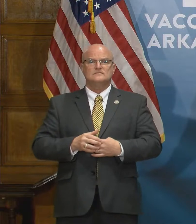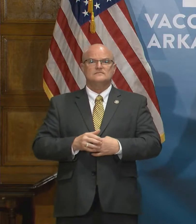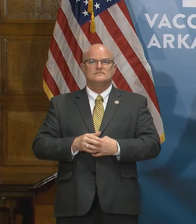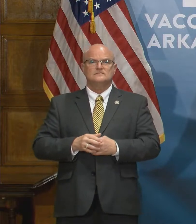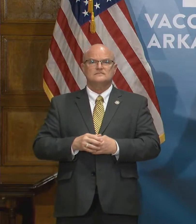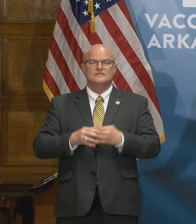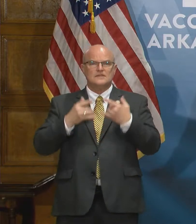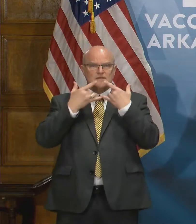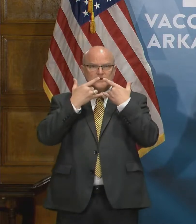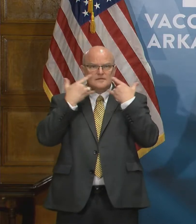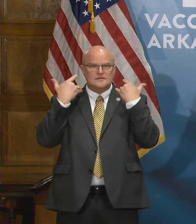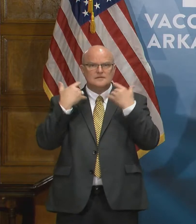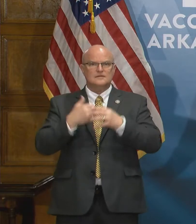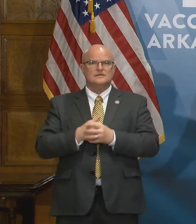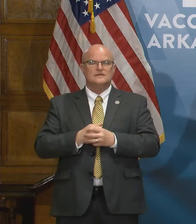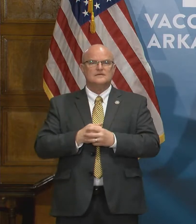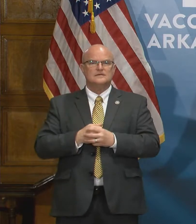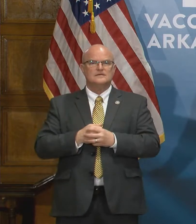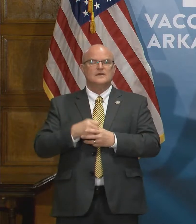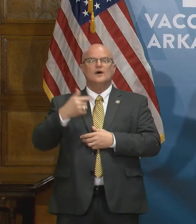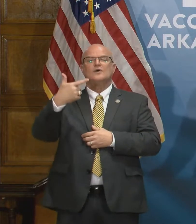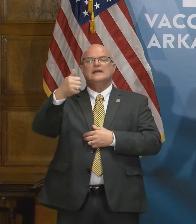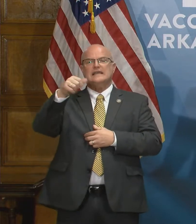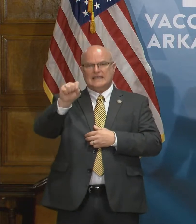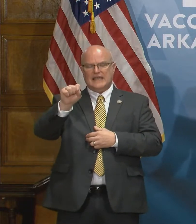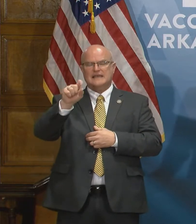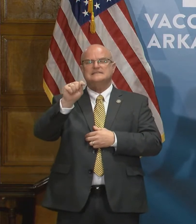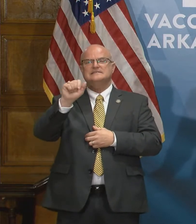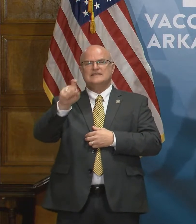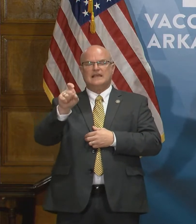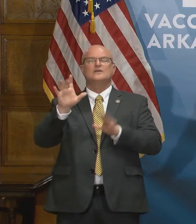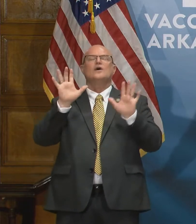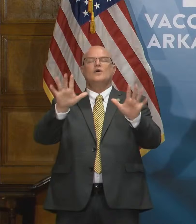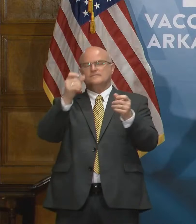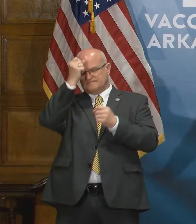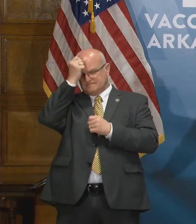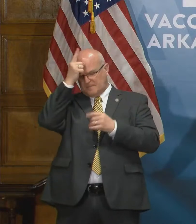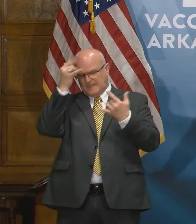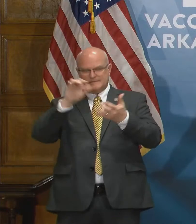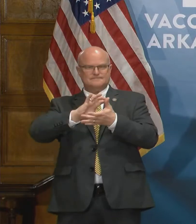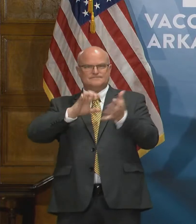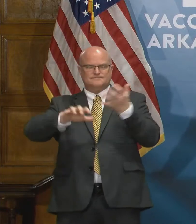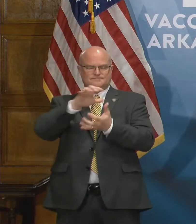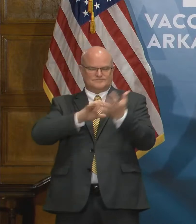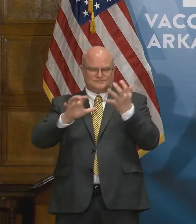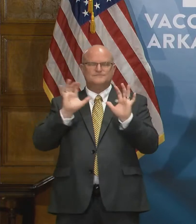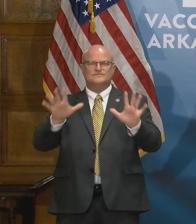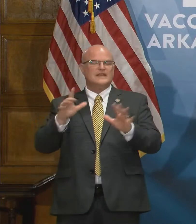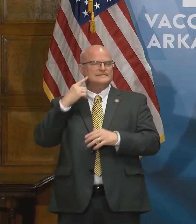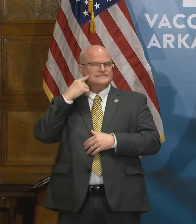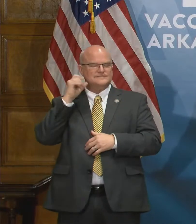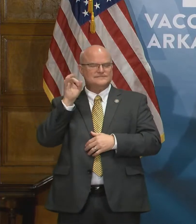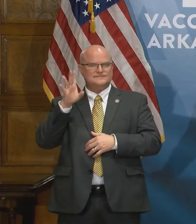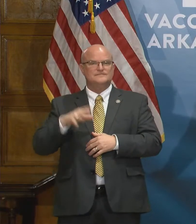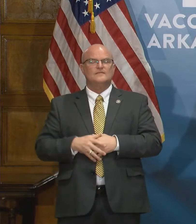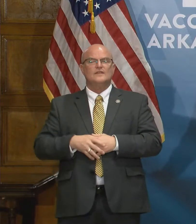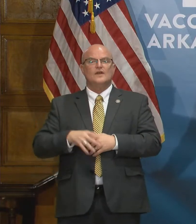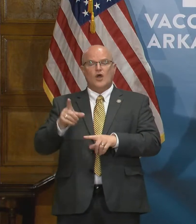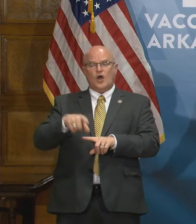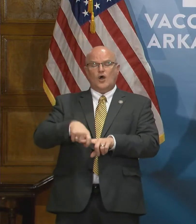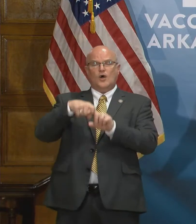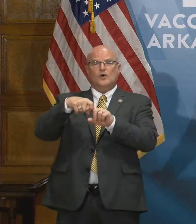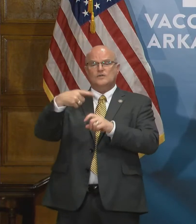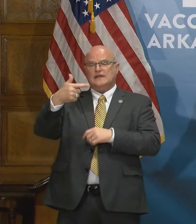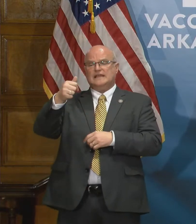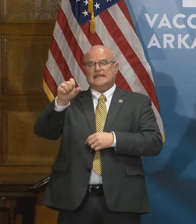on Gas tax. I'm sorry, I do understand it now. In terms of a hold on gas